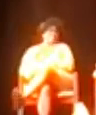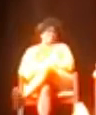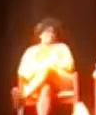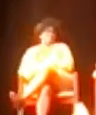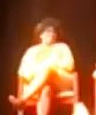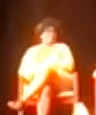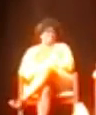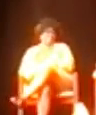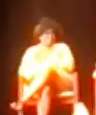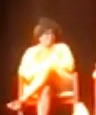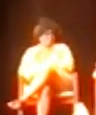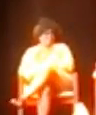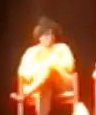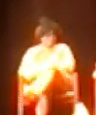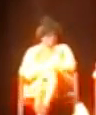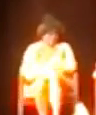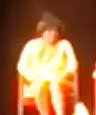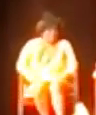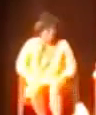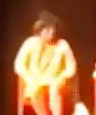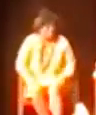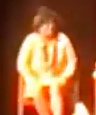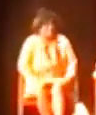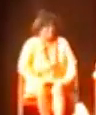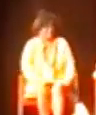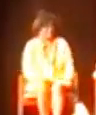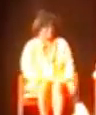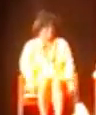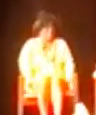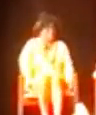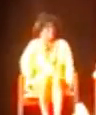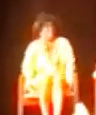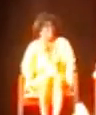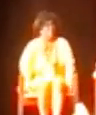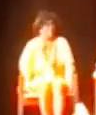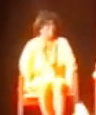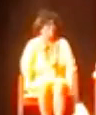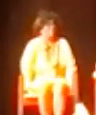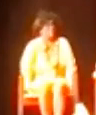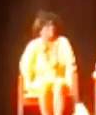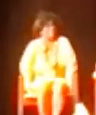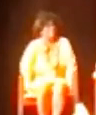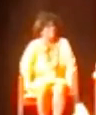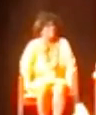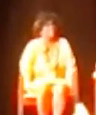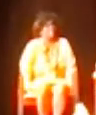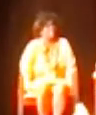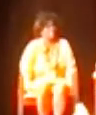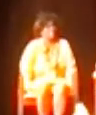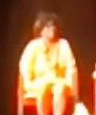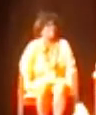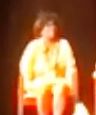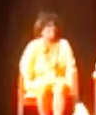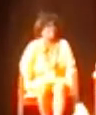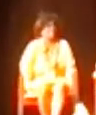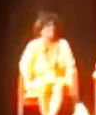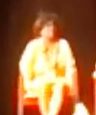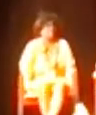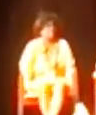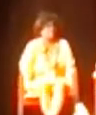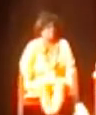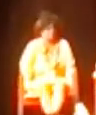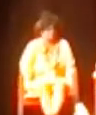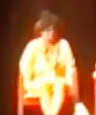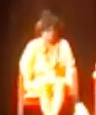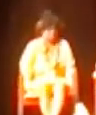Perseverance is really, really connected and just committed to language revitalization, but also the art,